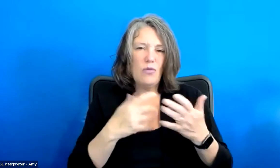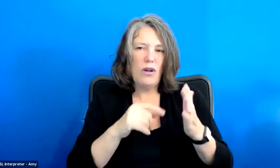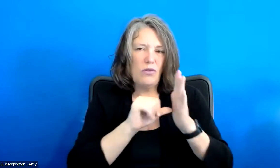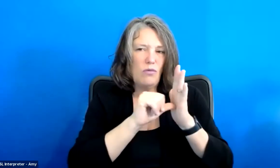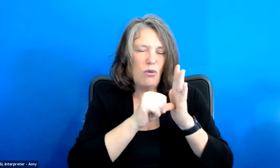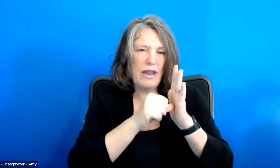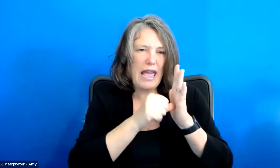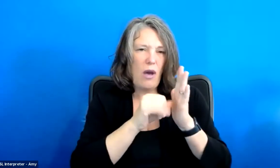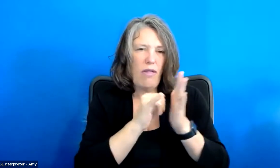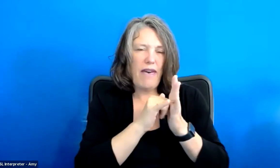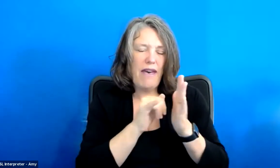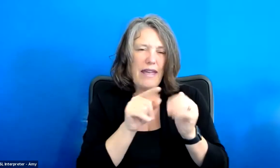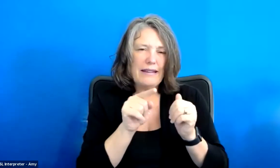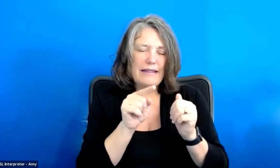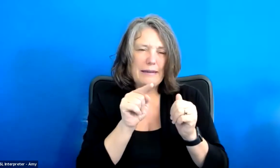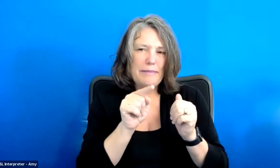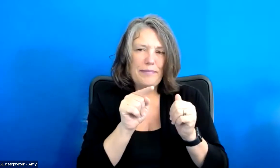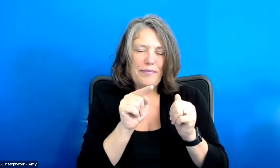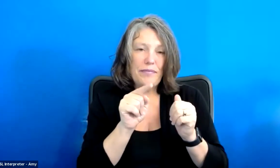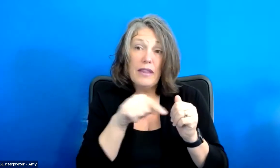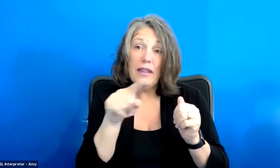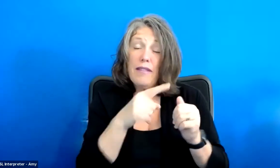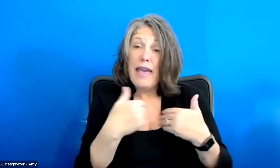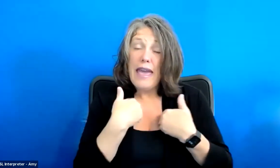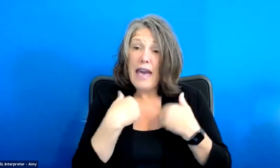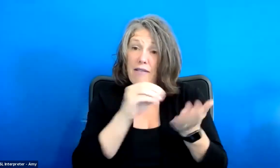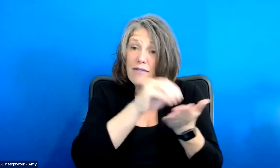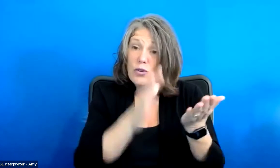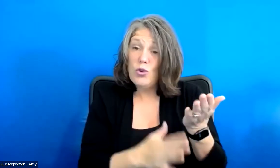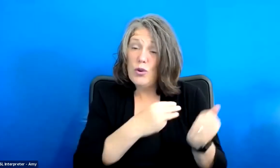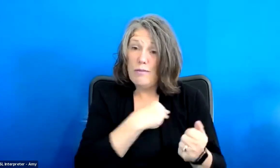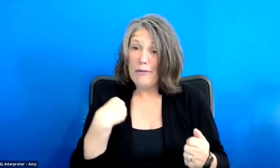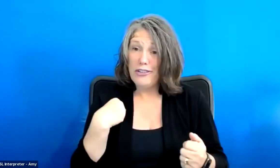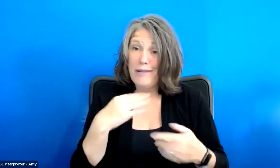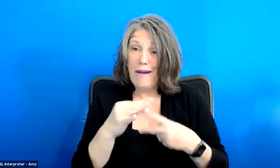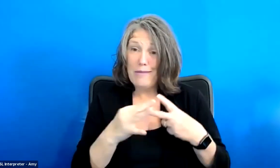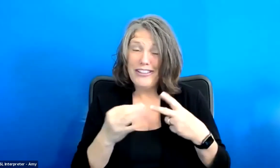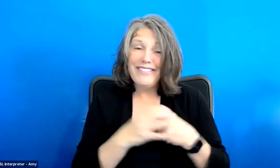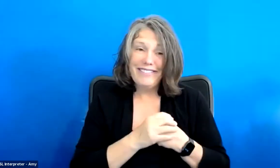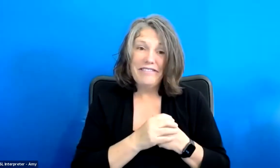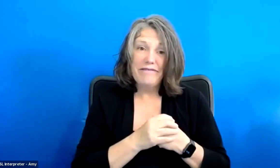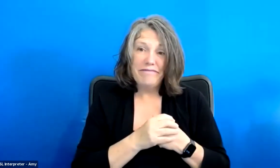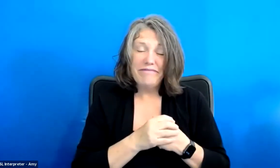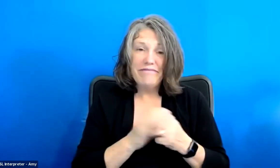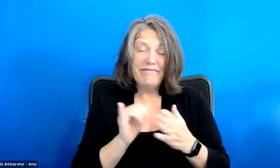out that they do have a student membership option that's not very expensive